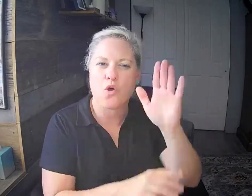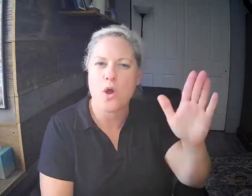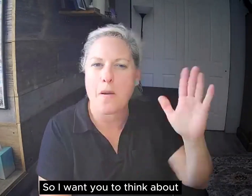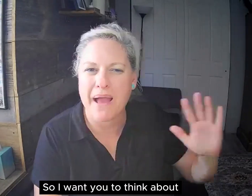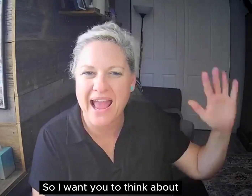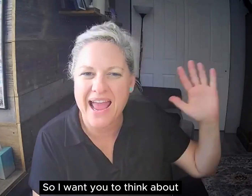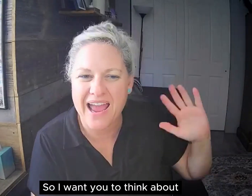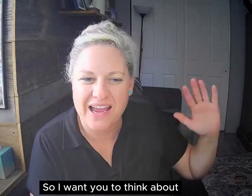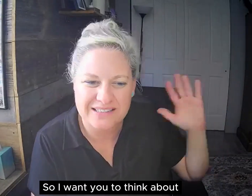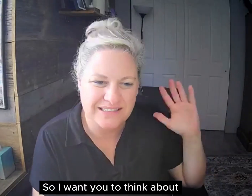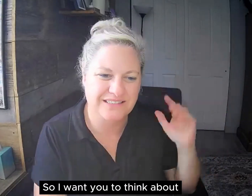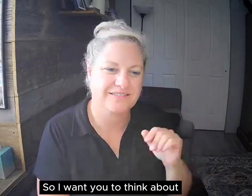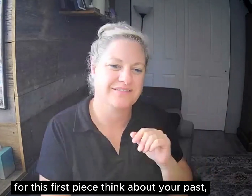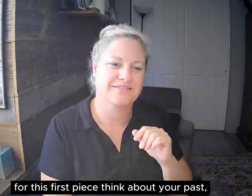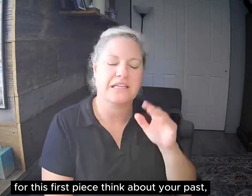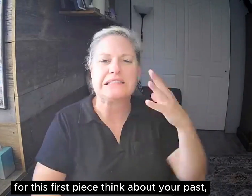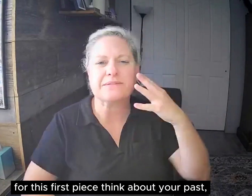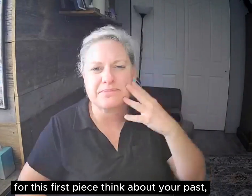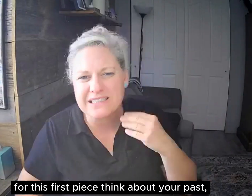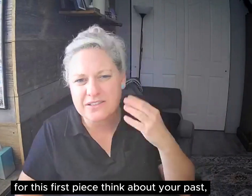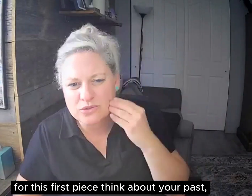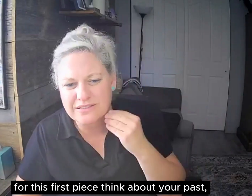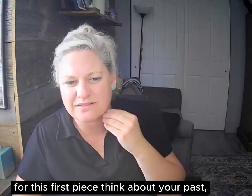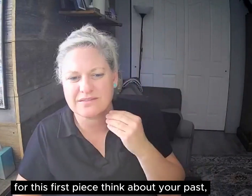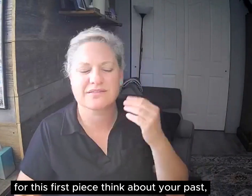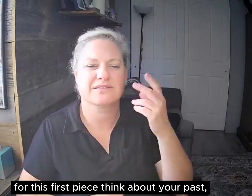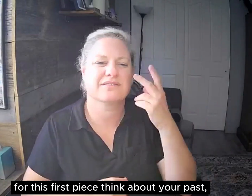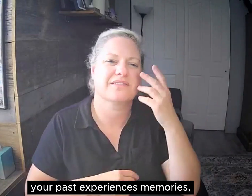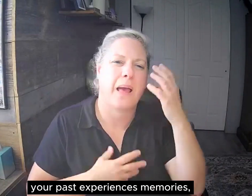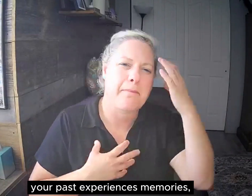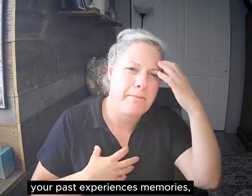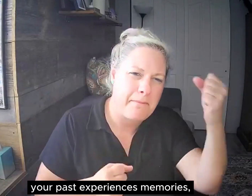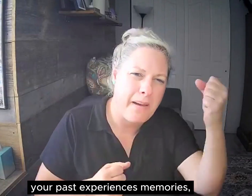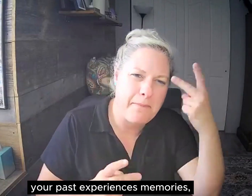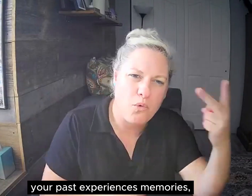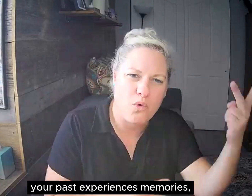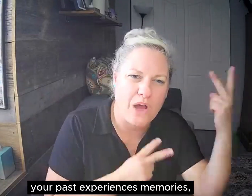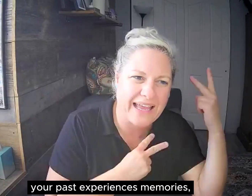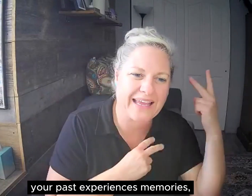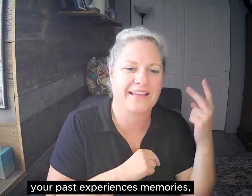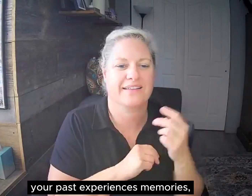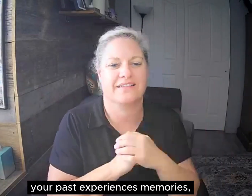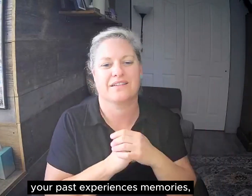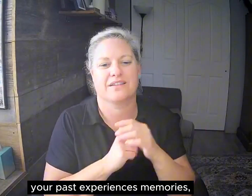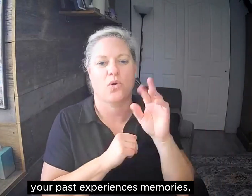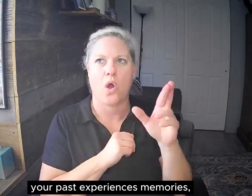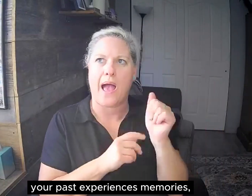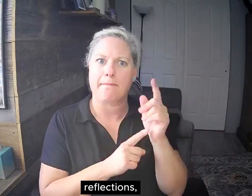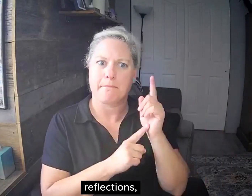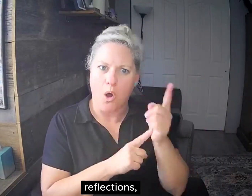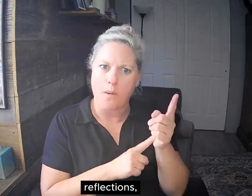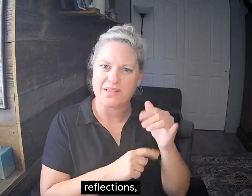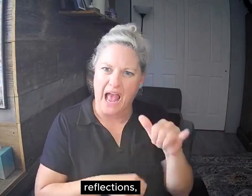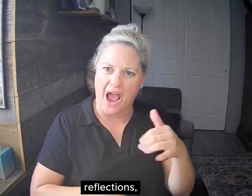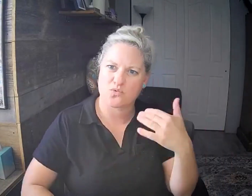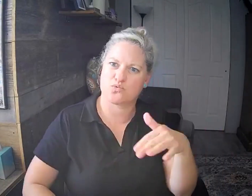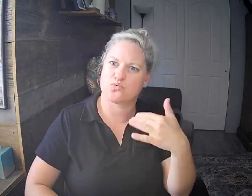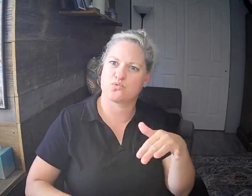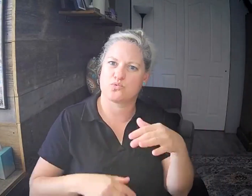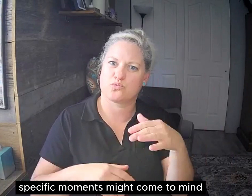So I want you to think about for this first piece, think about your past experiences, memories, reflections,